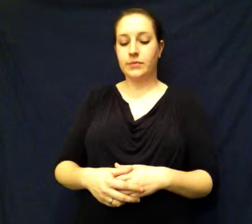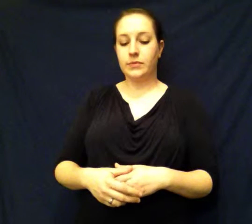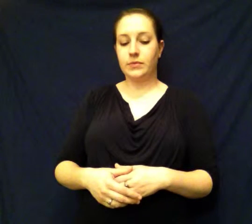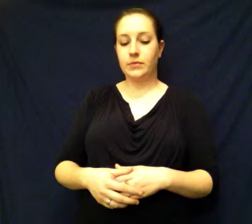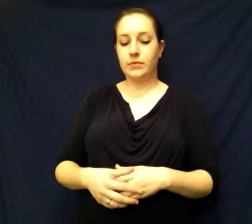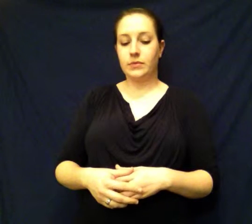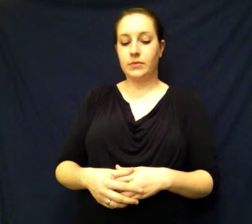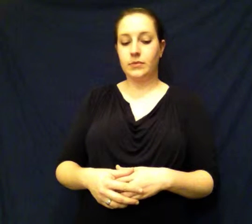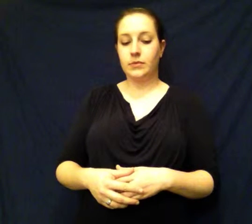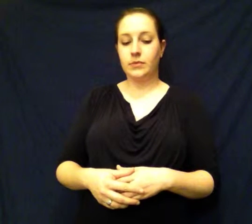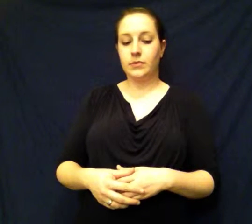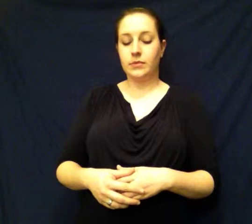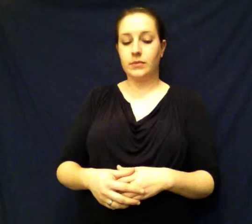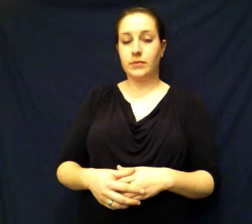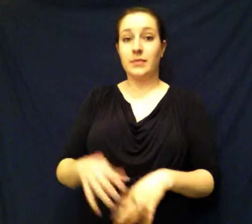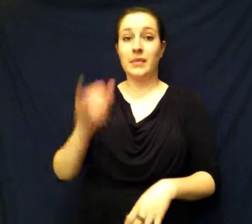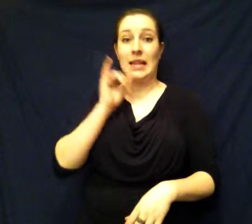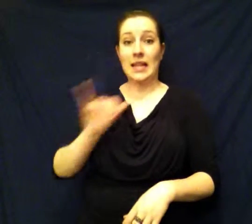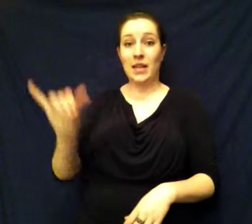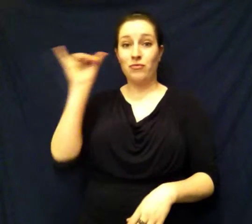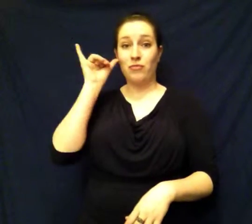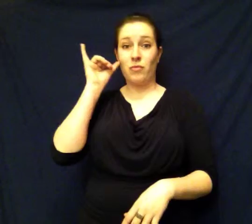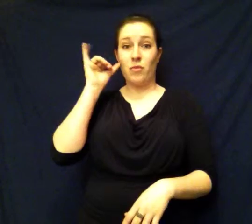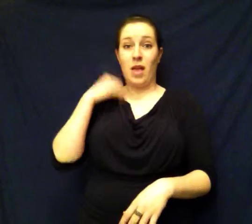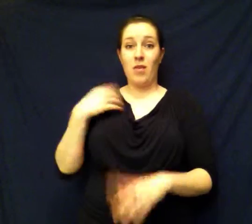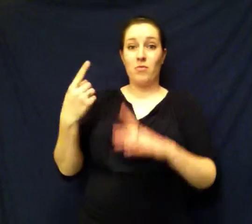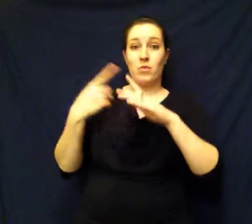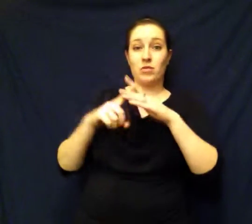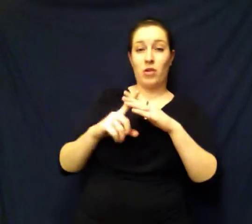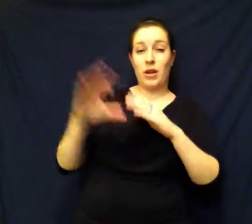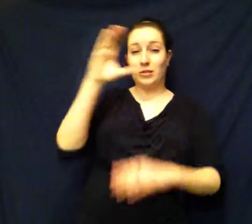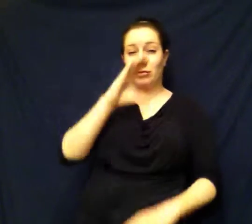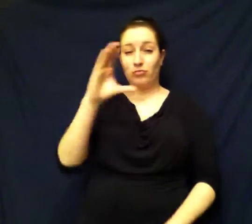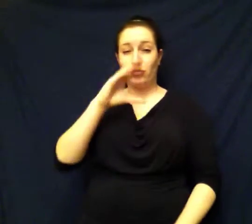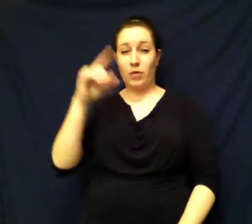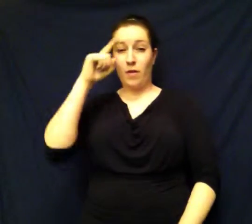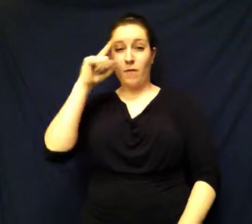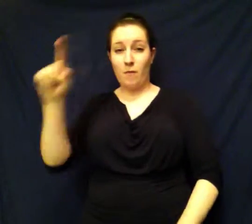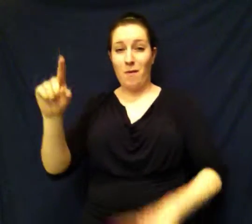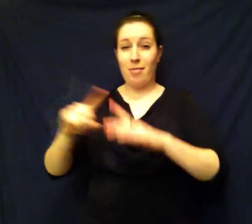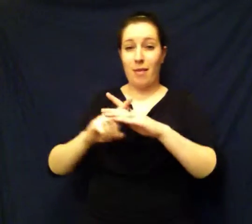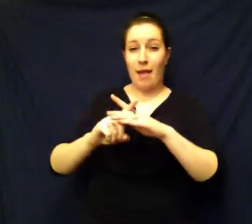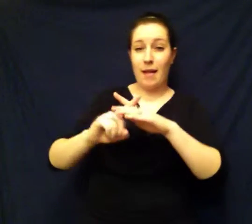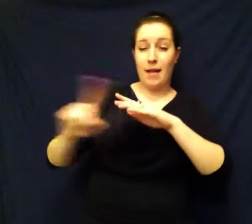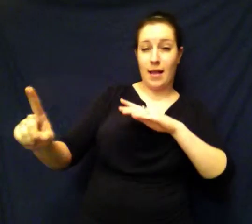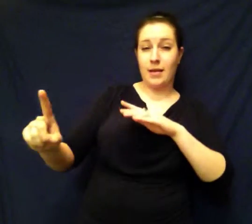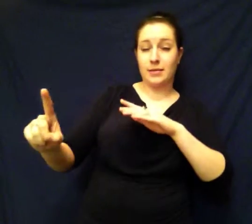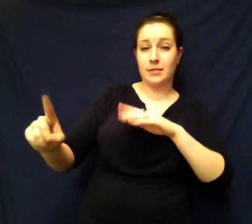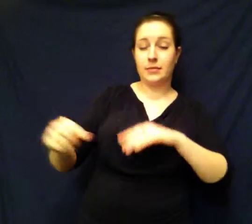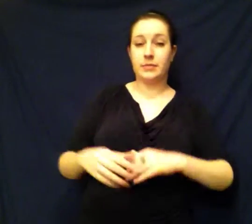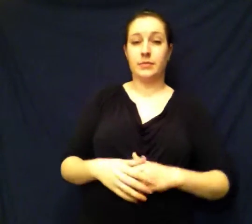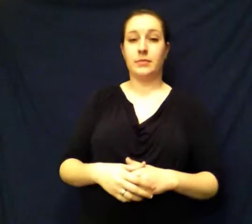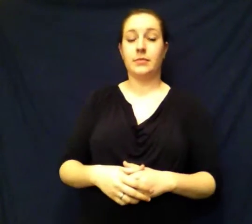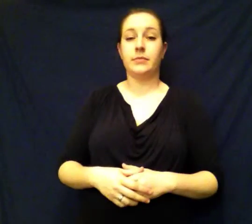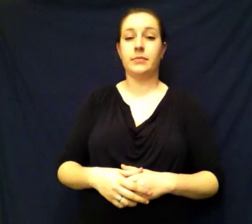So yesterday we began just looking for the exit, and today, inside Clarence Kleindienst's cell, we're actually taking apart